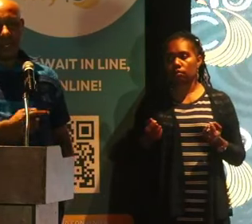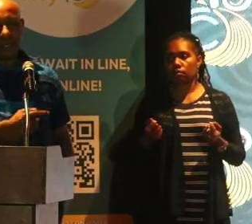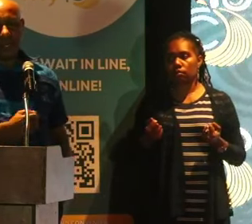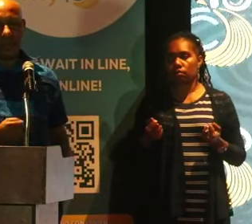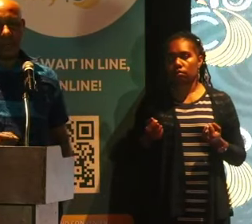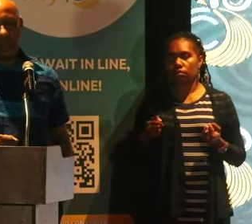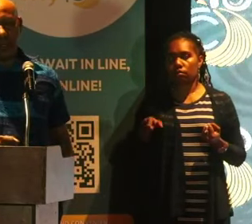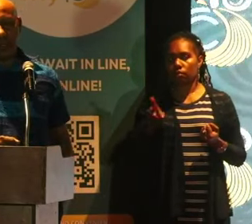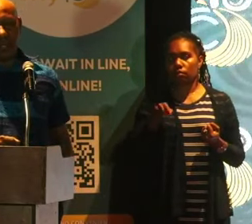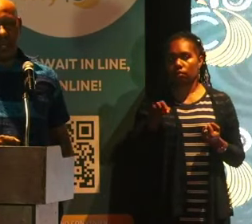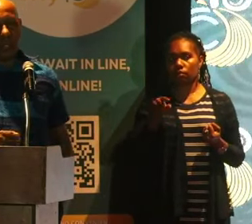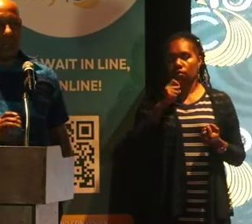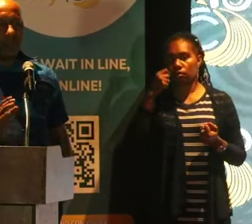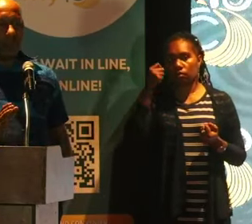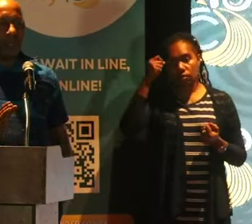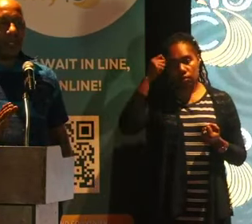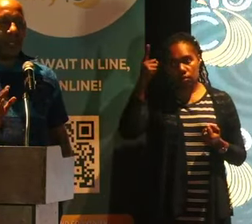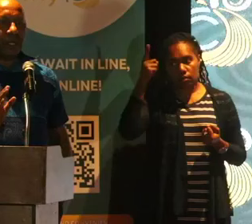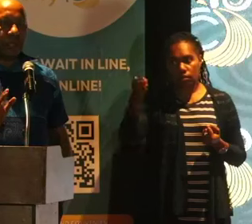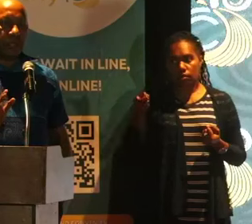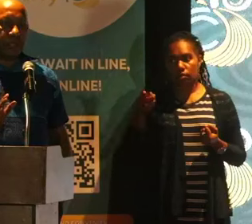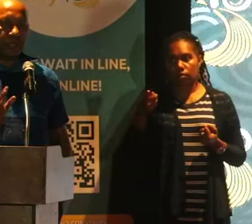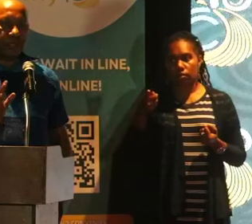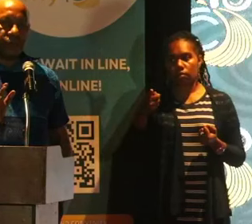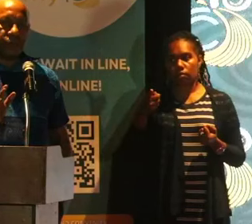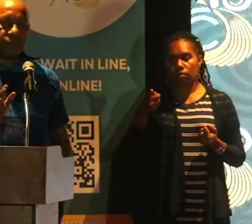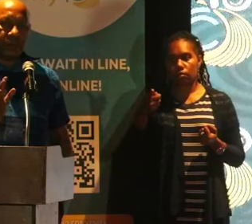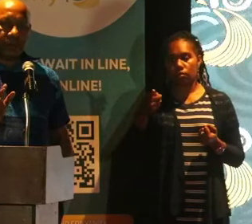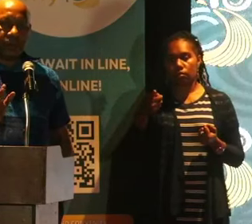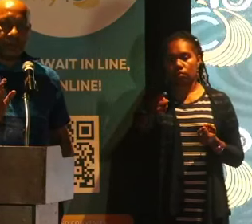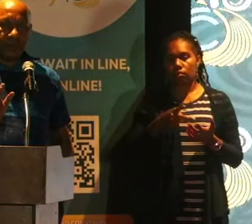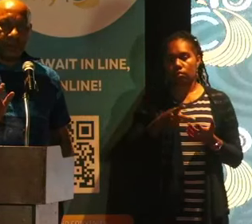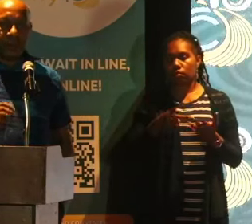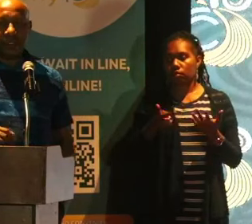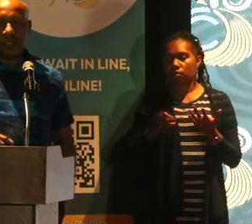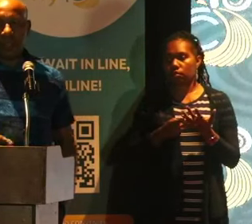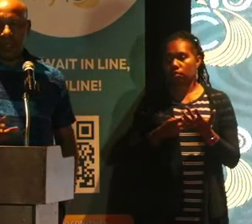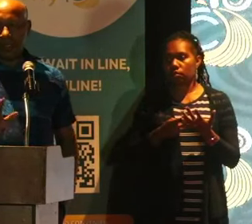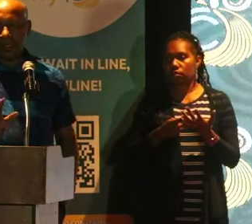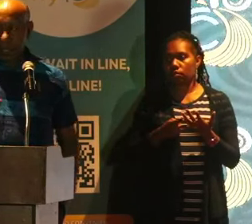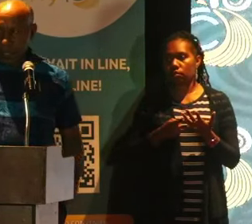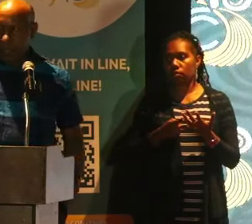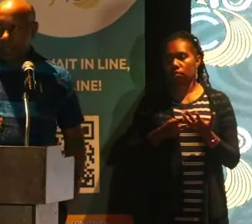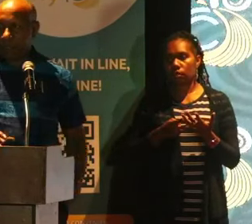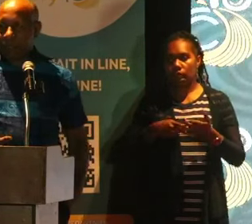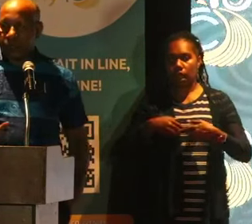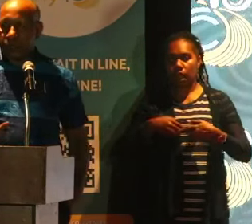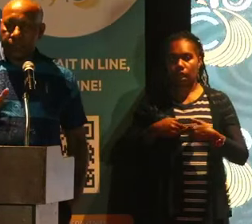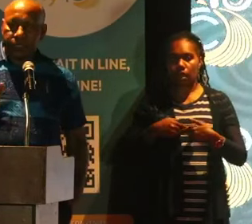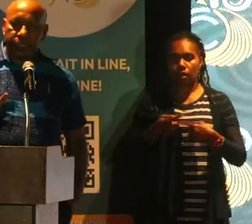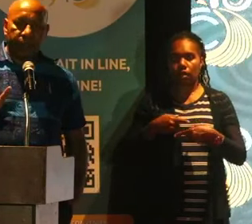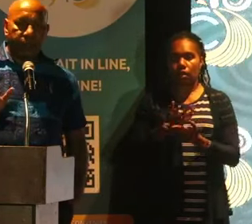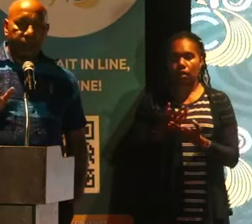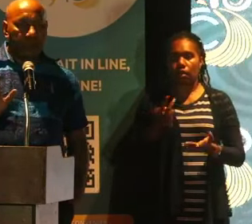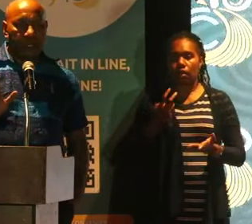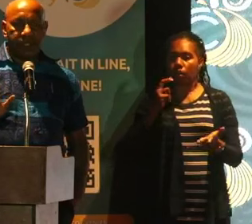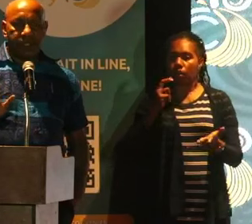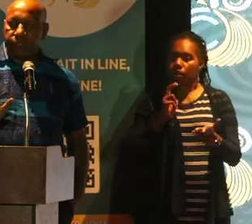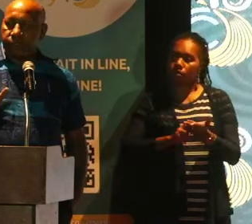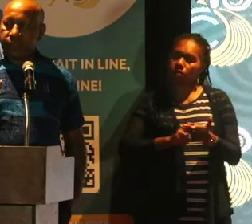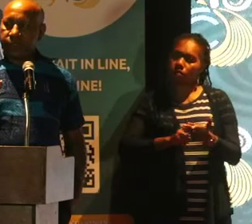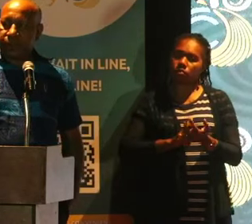out our people? Our people that live in the village, majority of people live in the village. Like us, we are, it's about